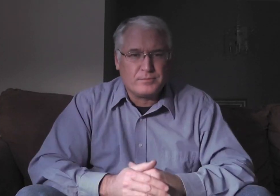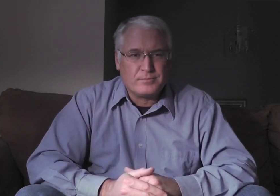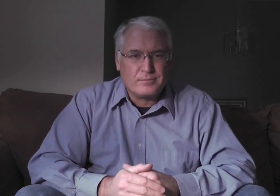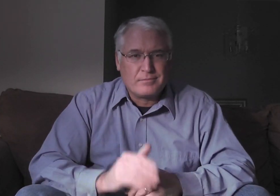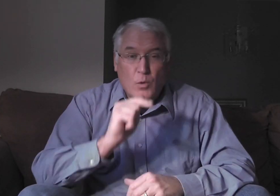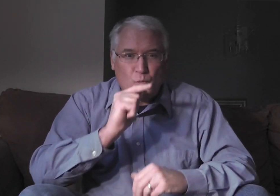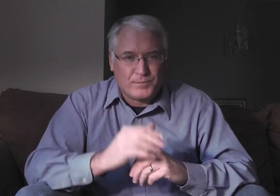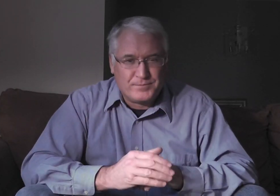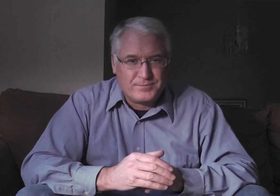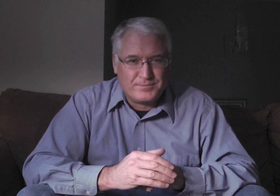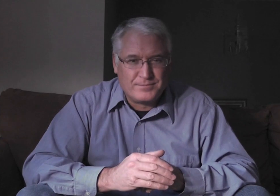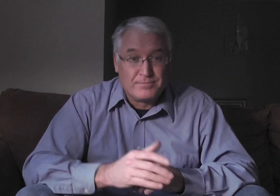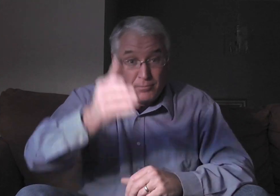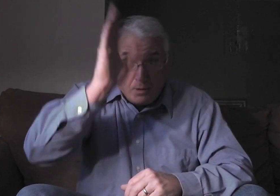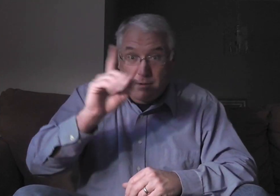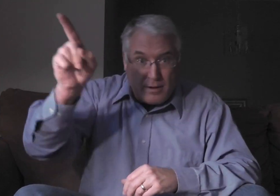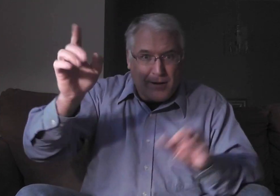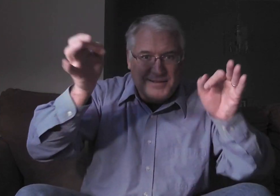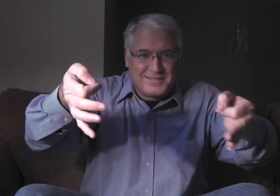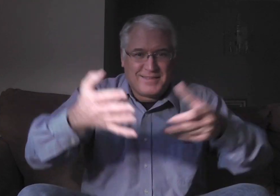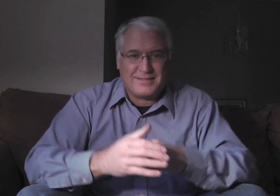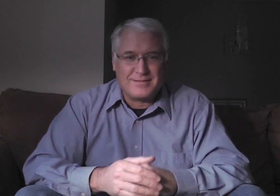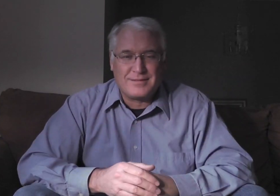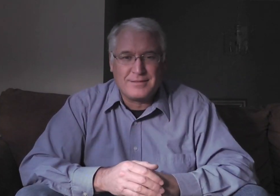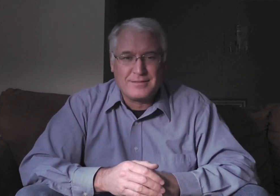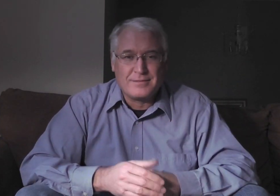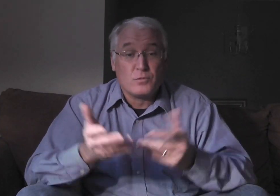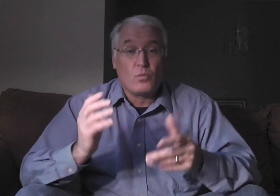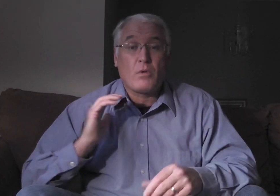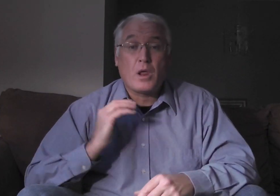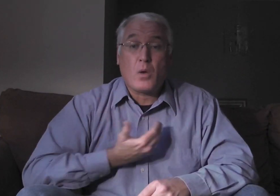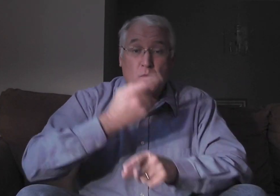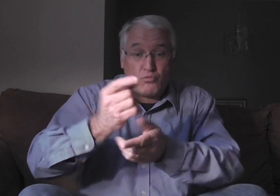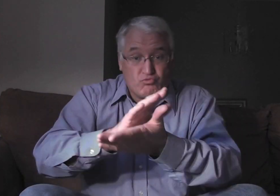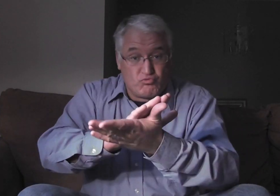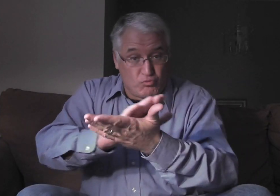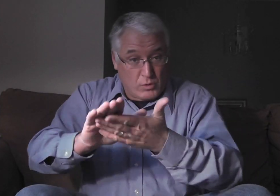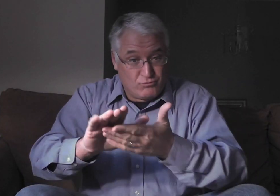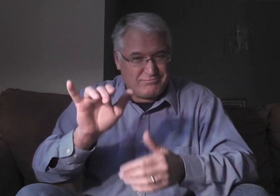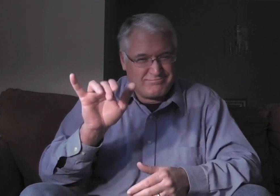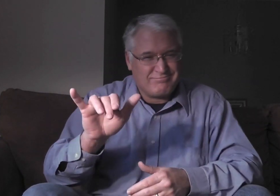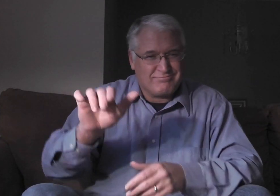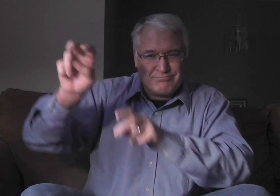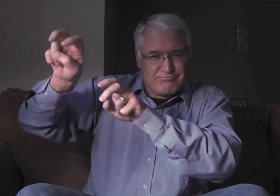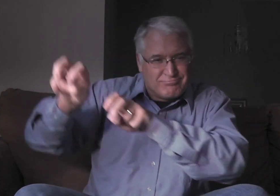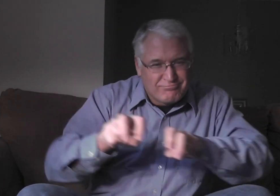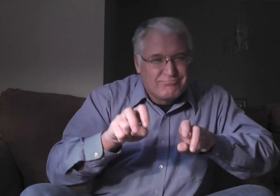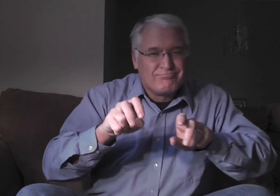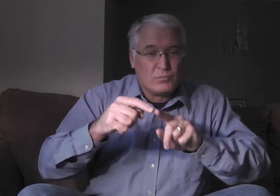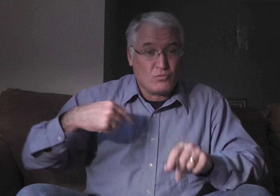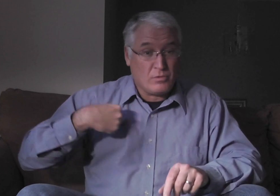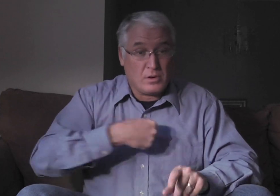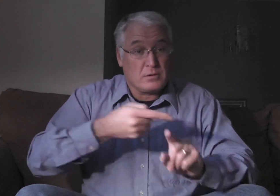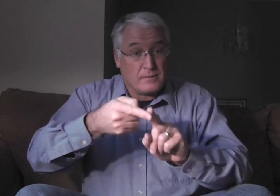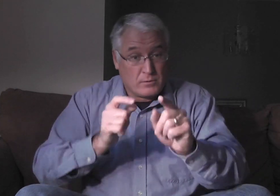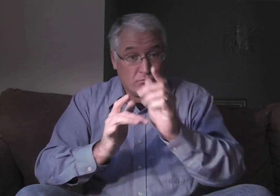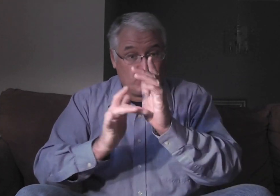we are righteous? Who? God decides. Our righteousness is imputed to